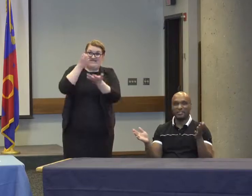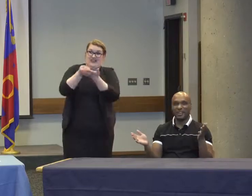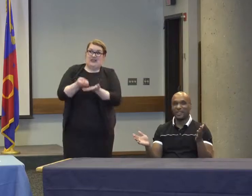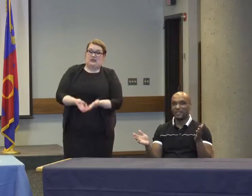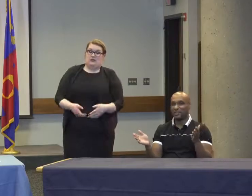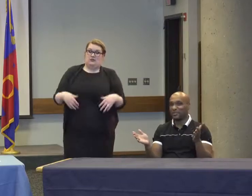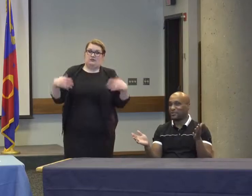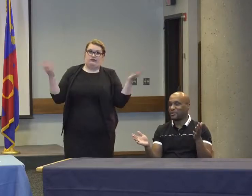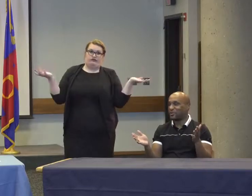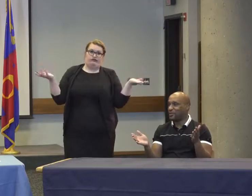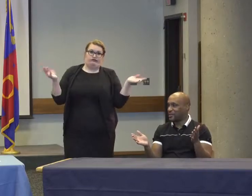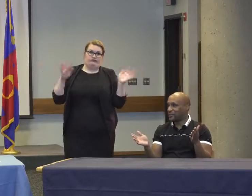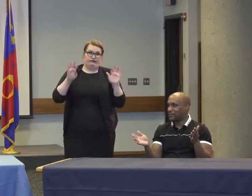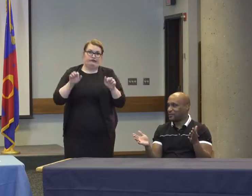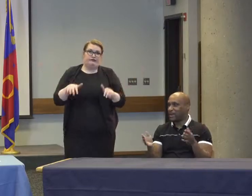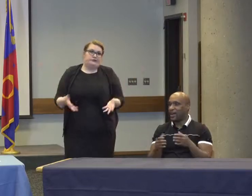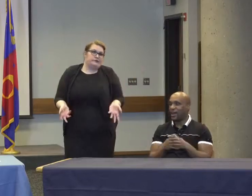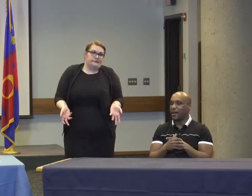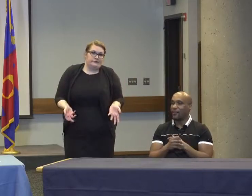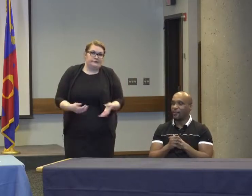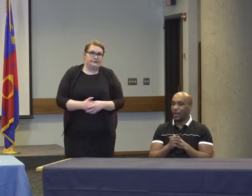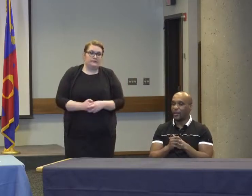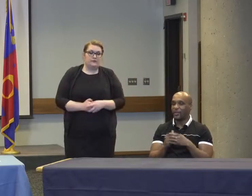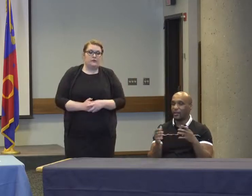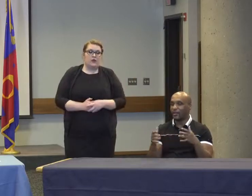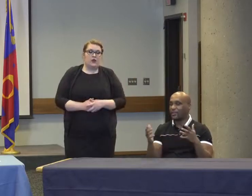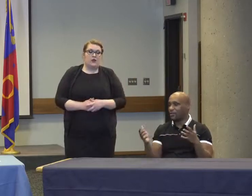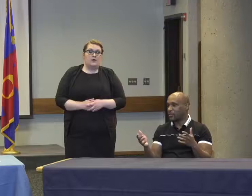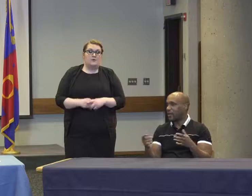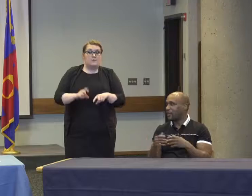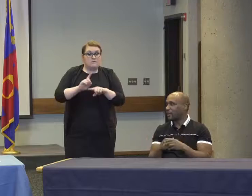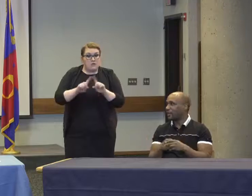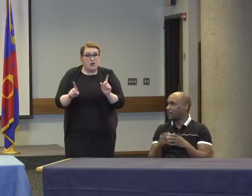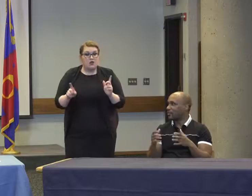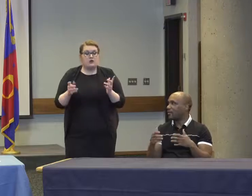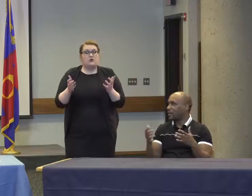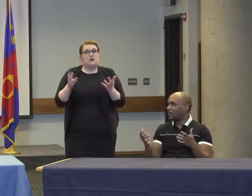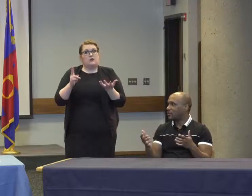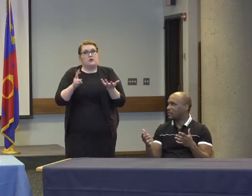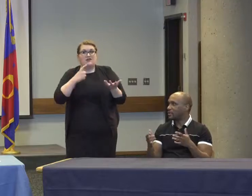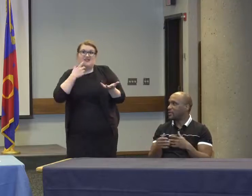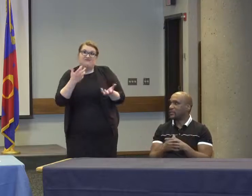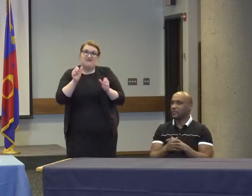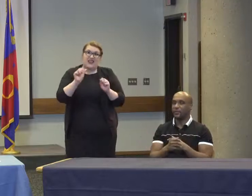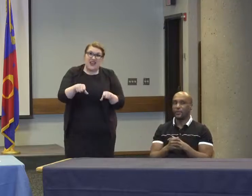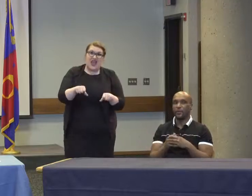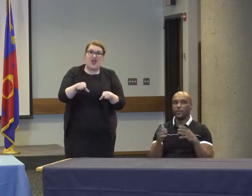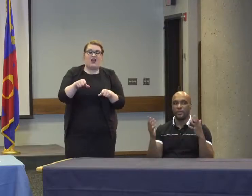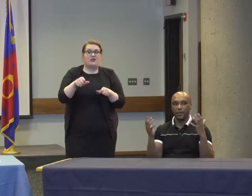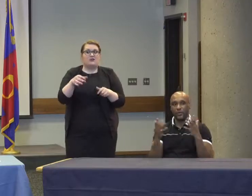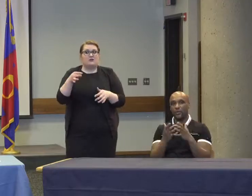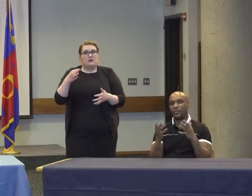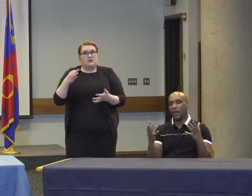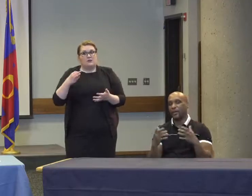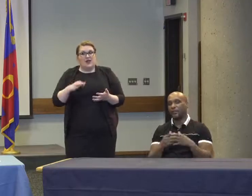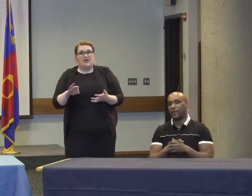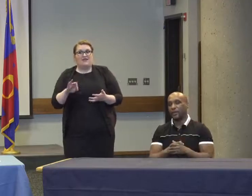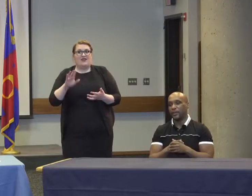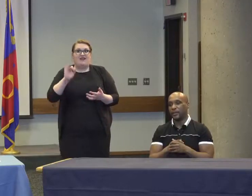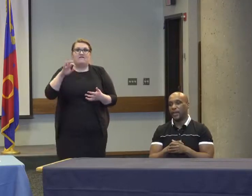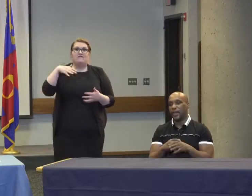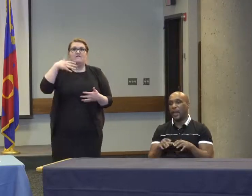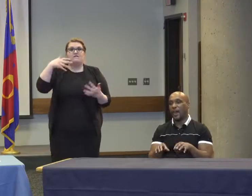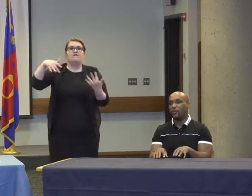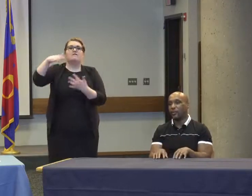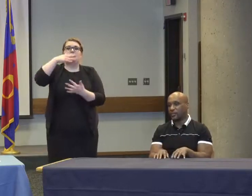is inconclusive one way or the other. But there is some thought that it can provide some utility for those when you're out in